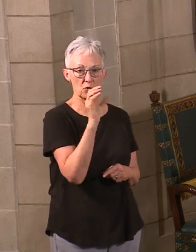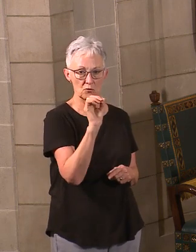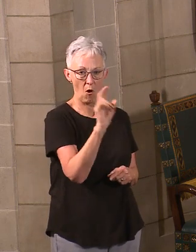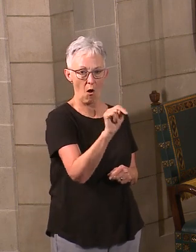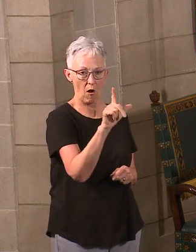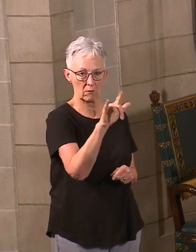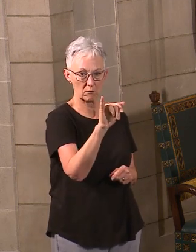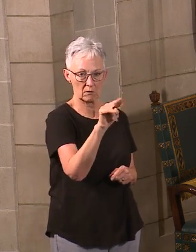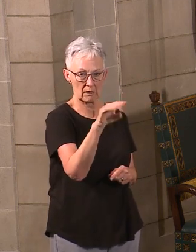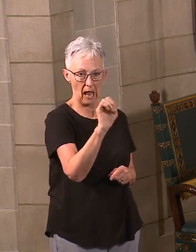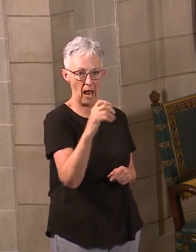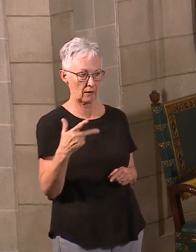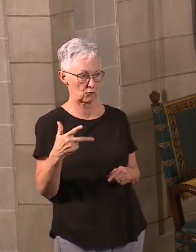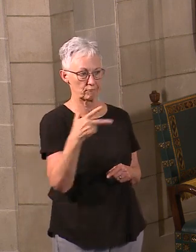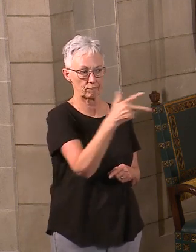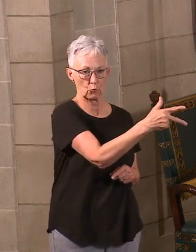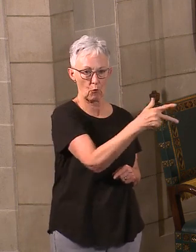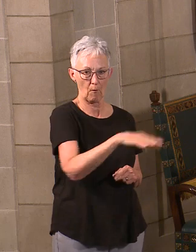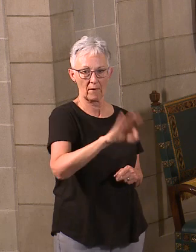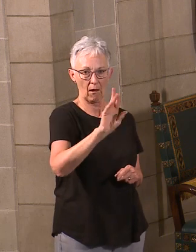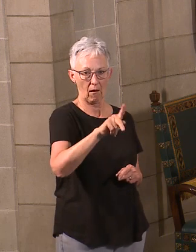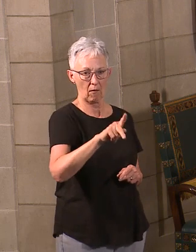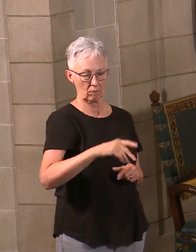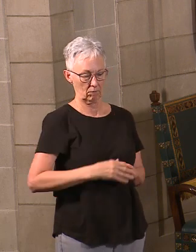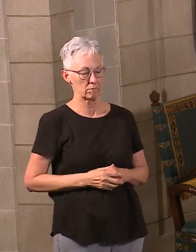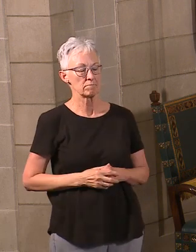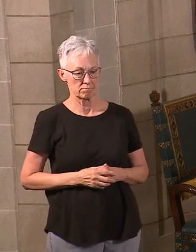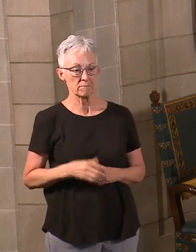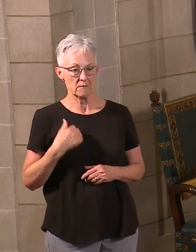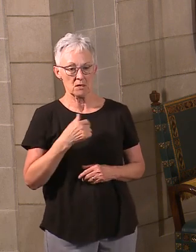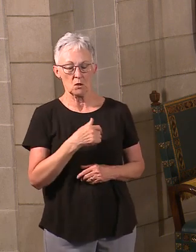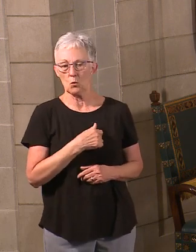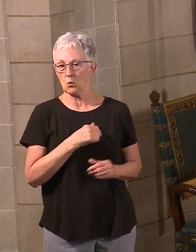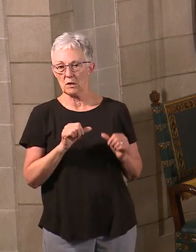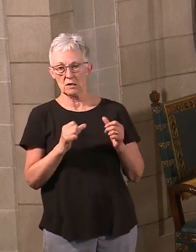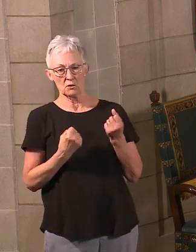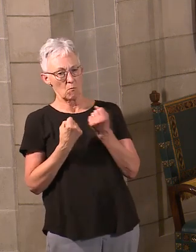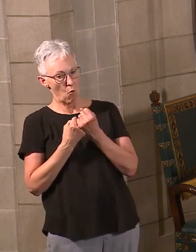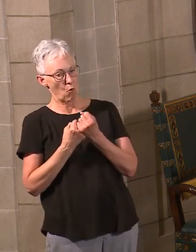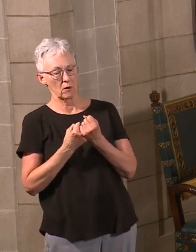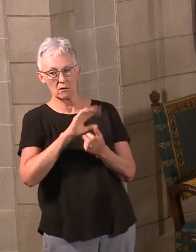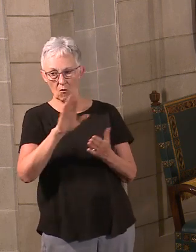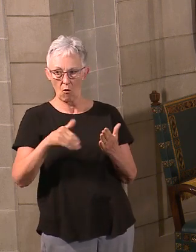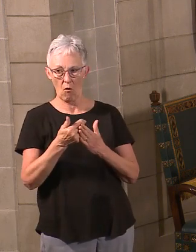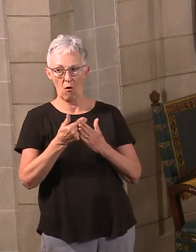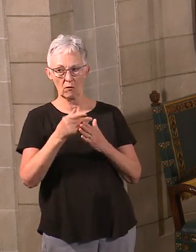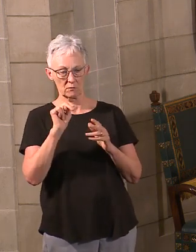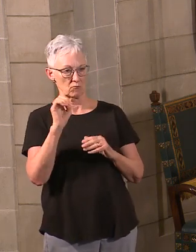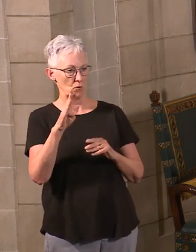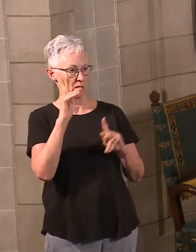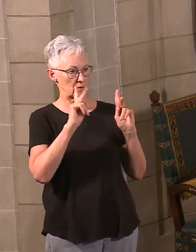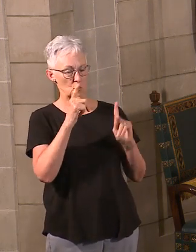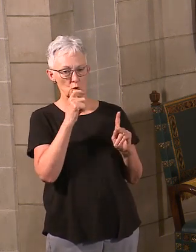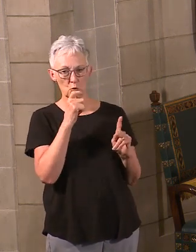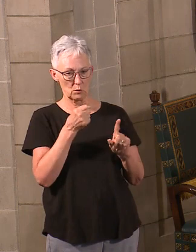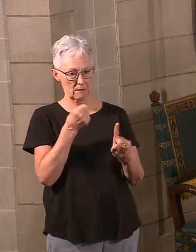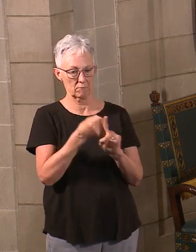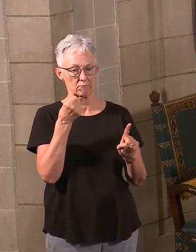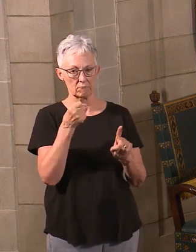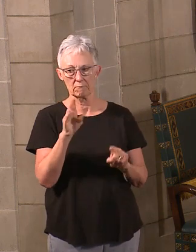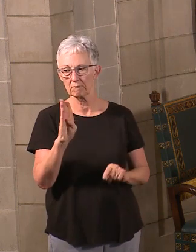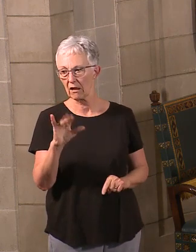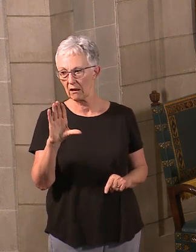at this time. We are focused on continuing to support Nebraskans impacted by COVID-19 and addressing needs. We're